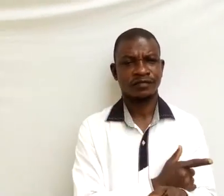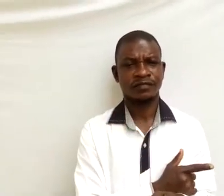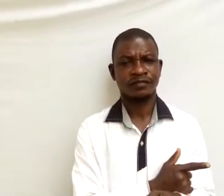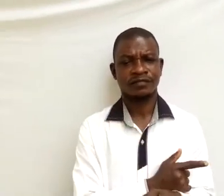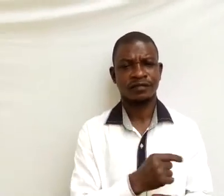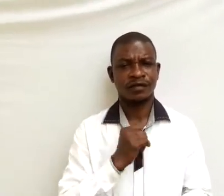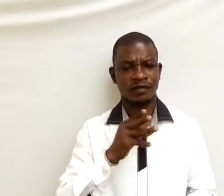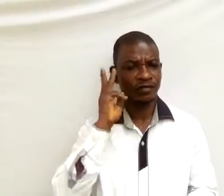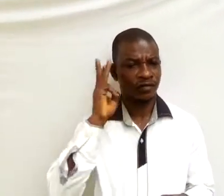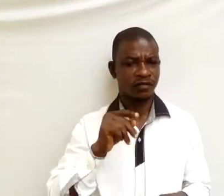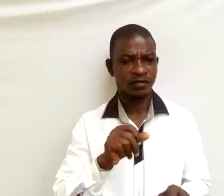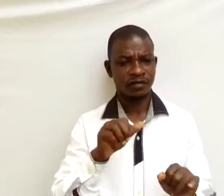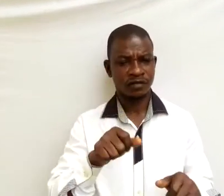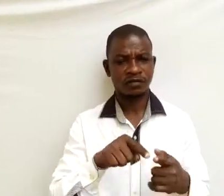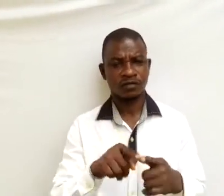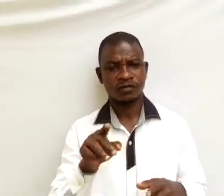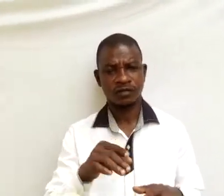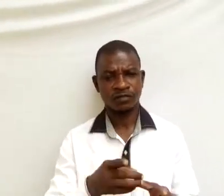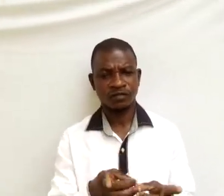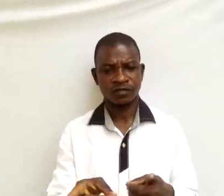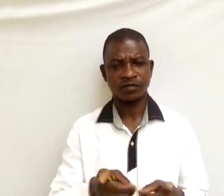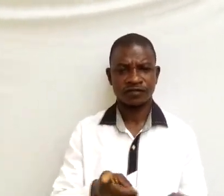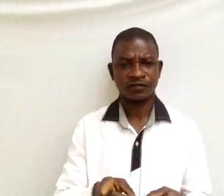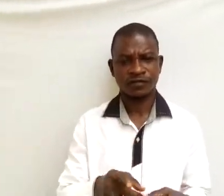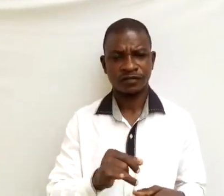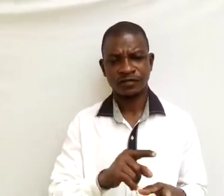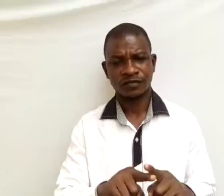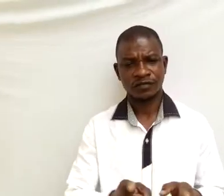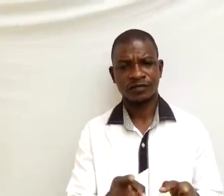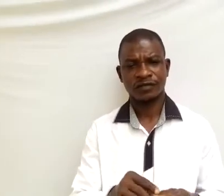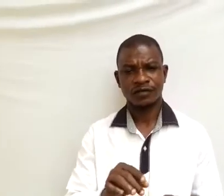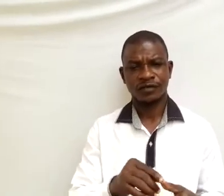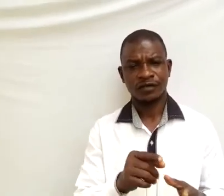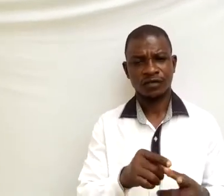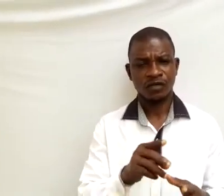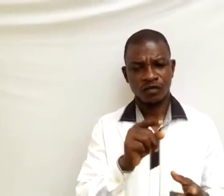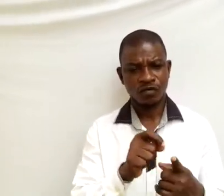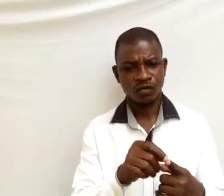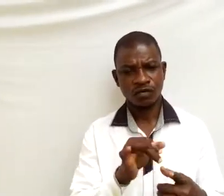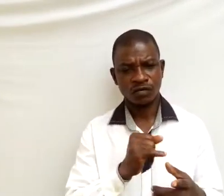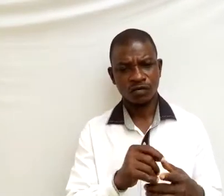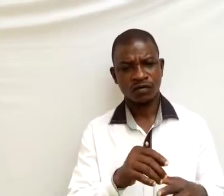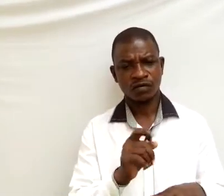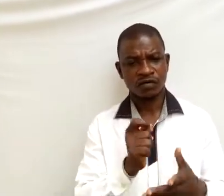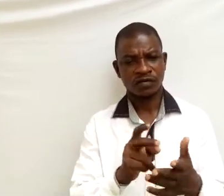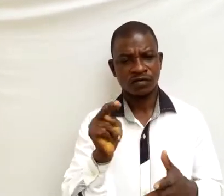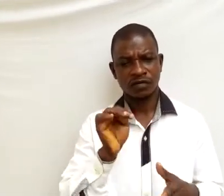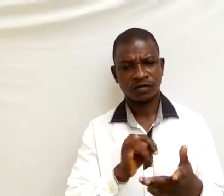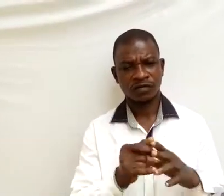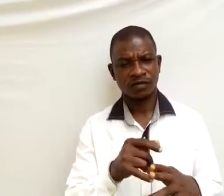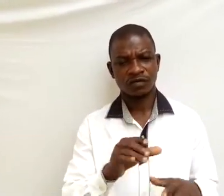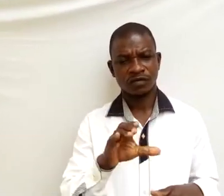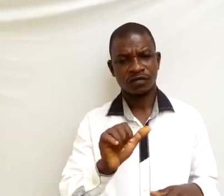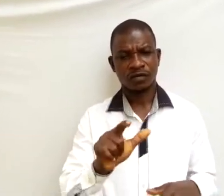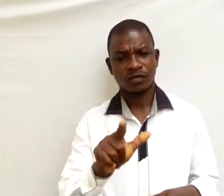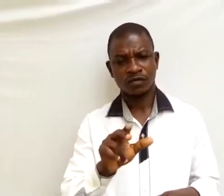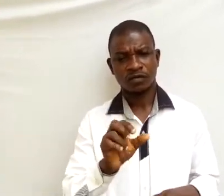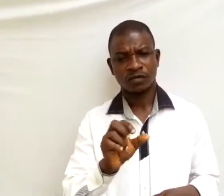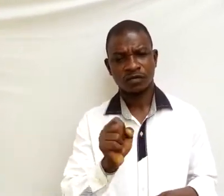was able to define various words related to clauses. This time around,